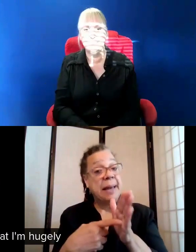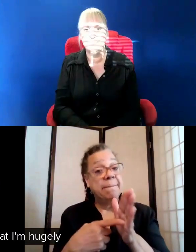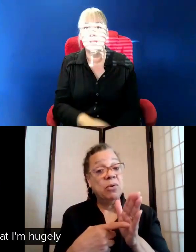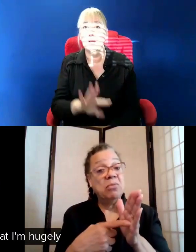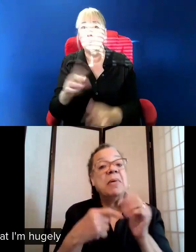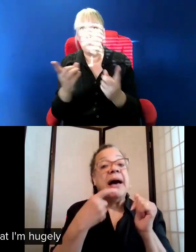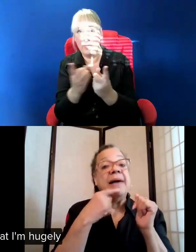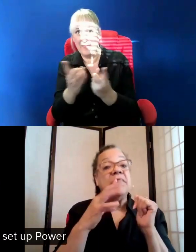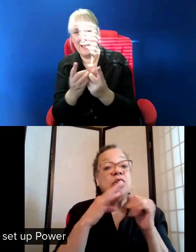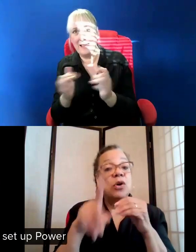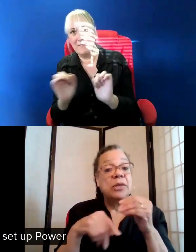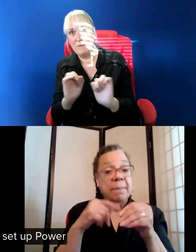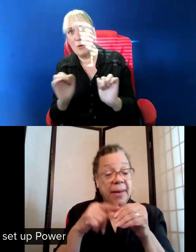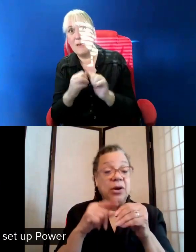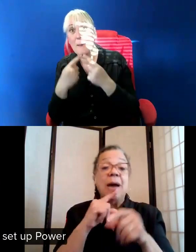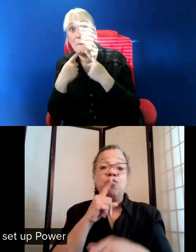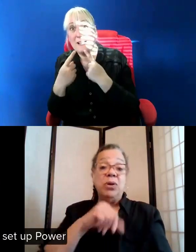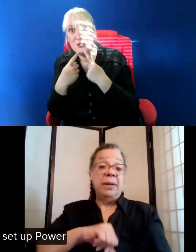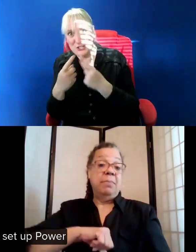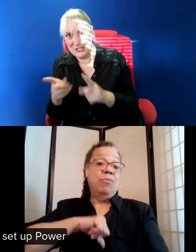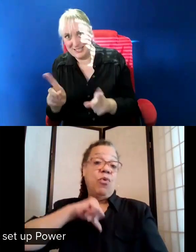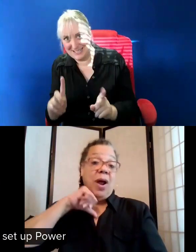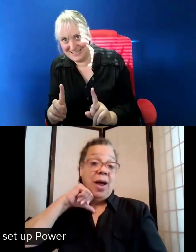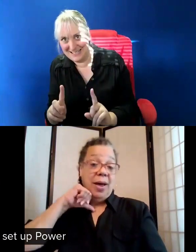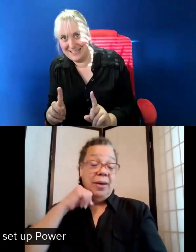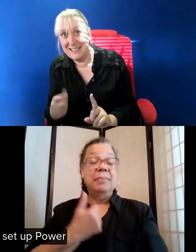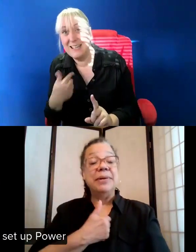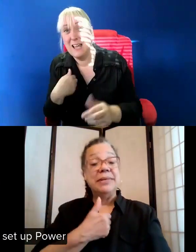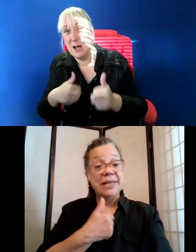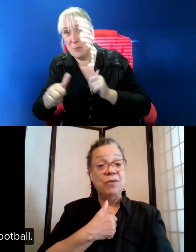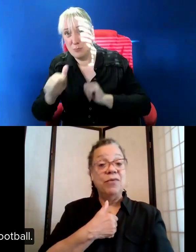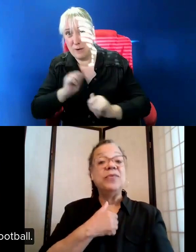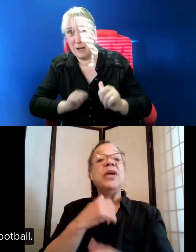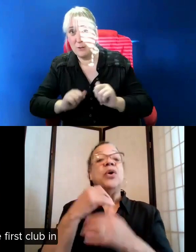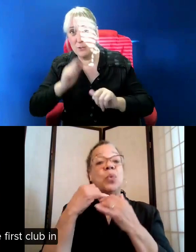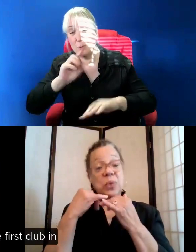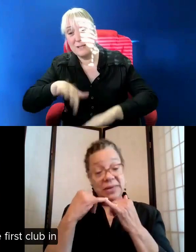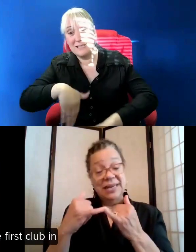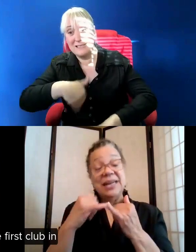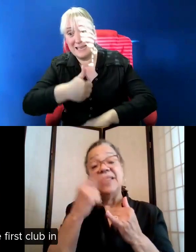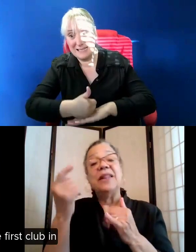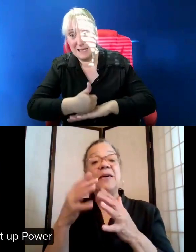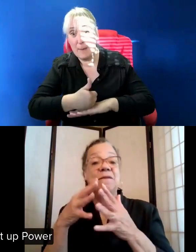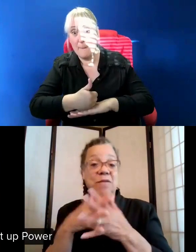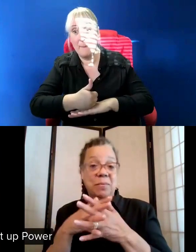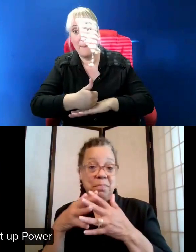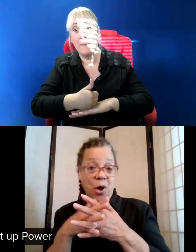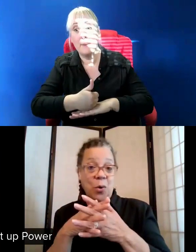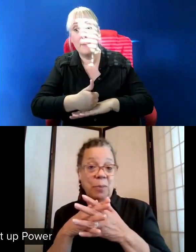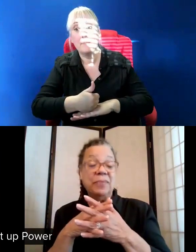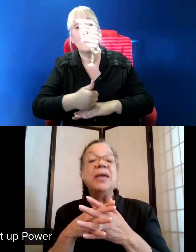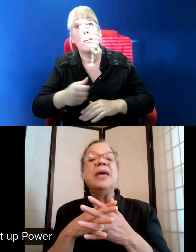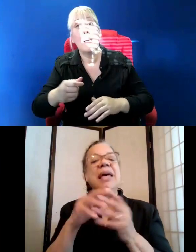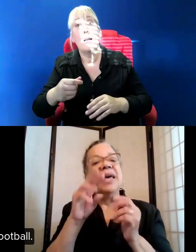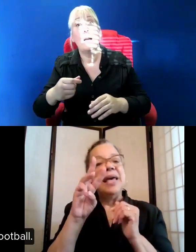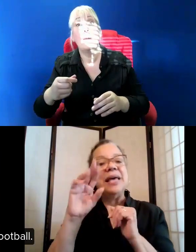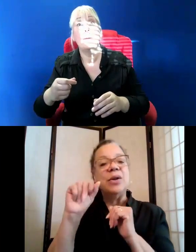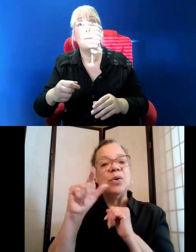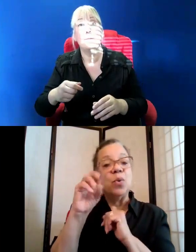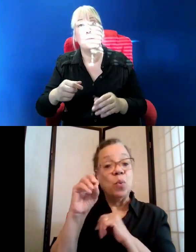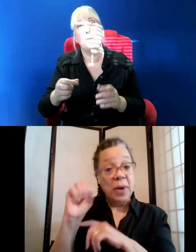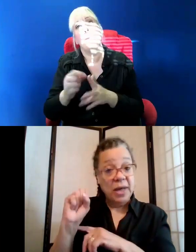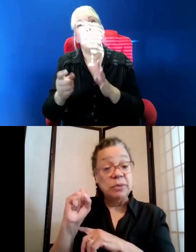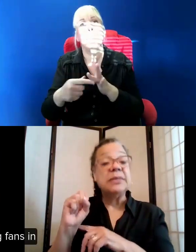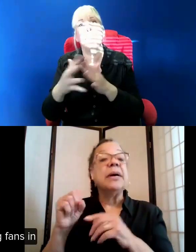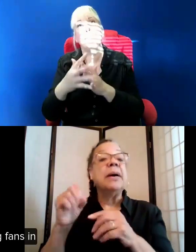mentioned that I'm hugely proud of is we set up power chair football. We were the first club in Wales to set up power chair